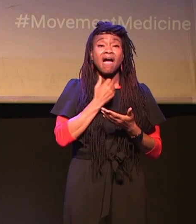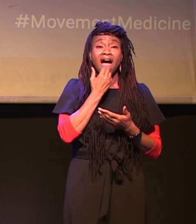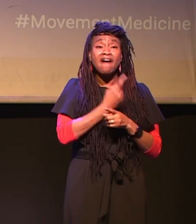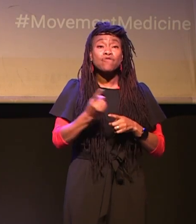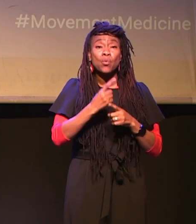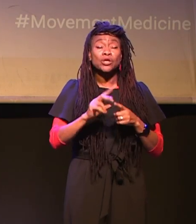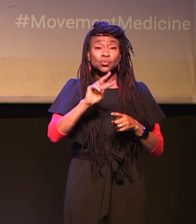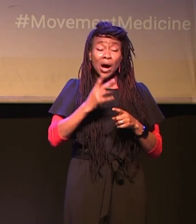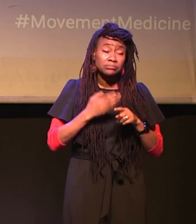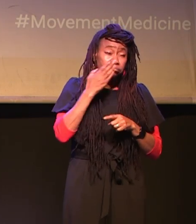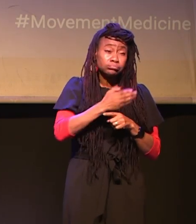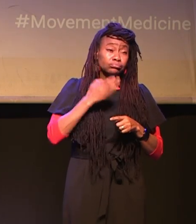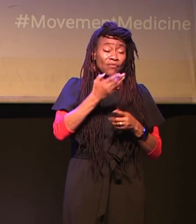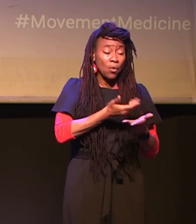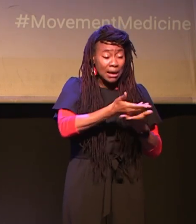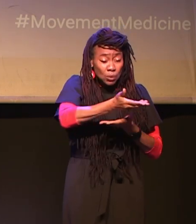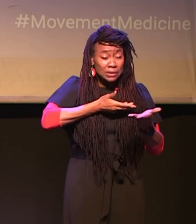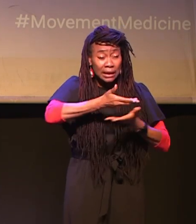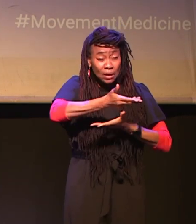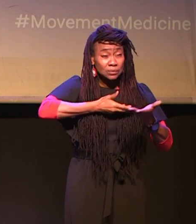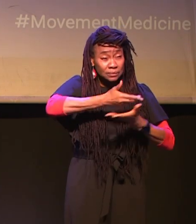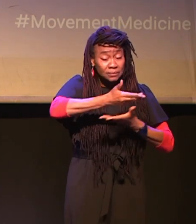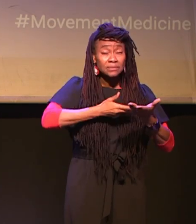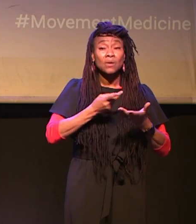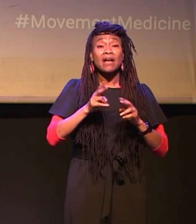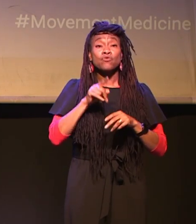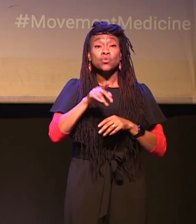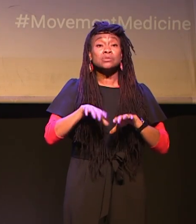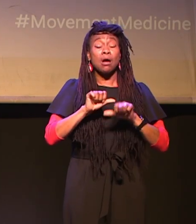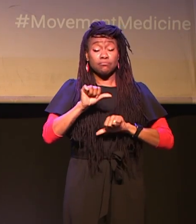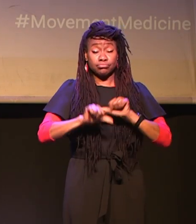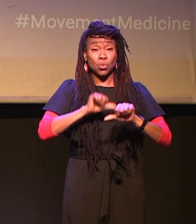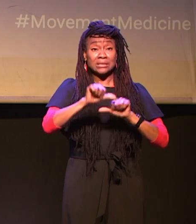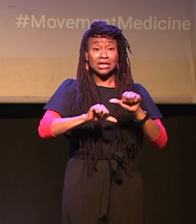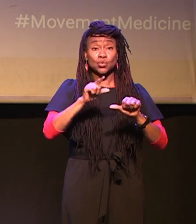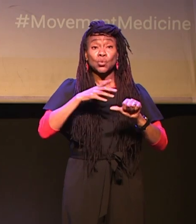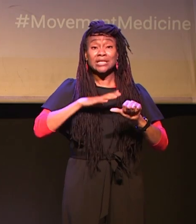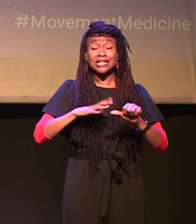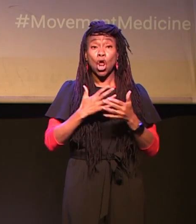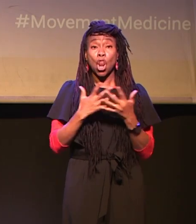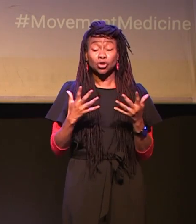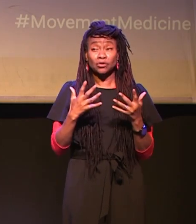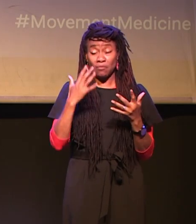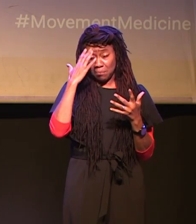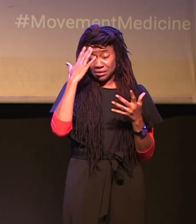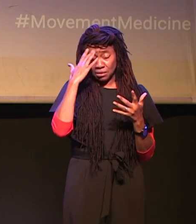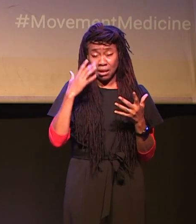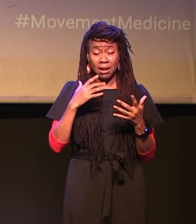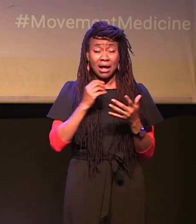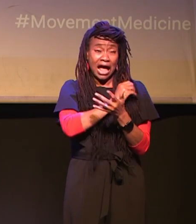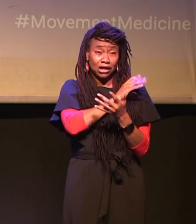to embark on a process that requires a lot from you, then be resource and